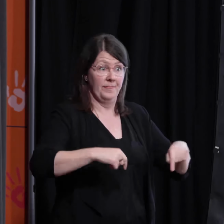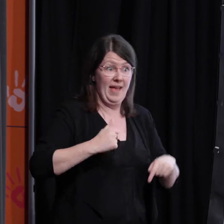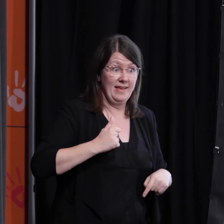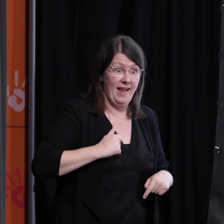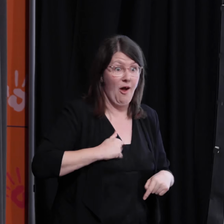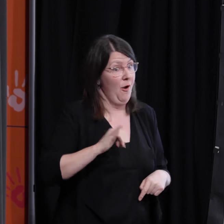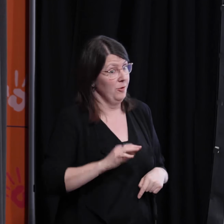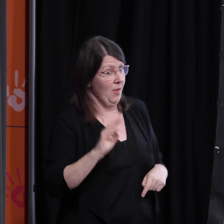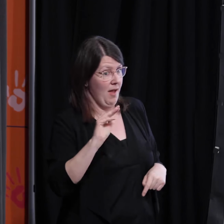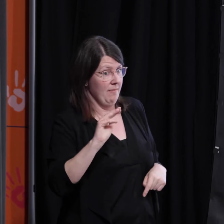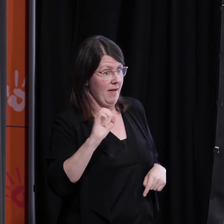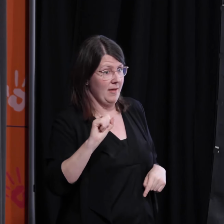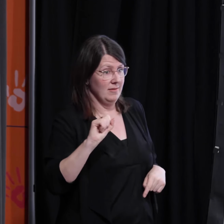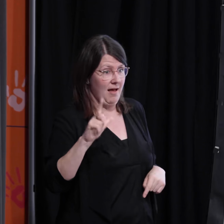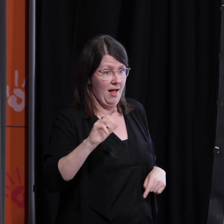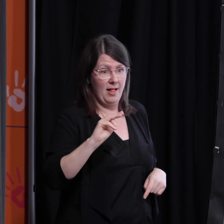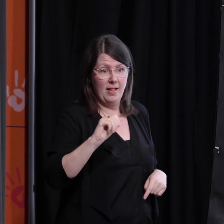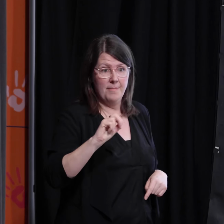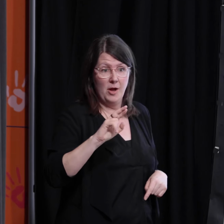maritime sign language.